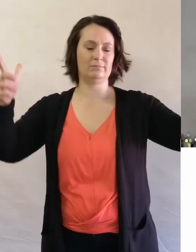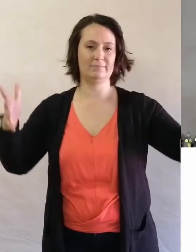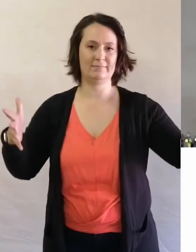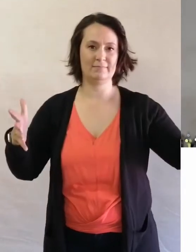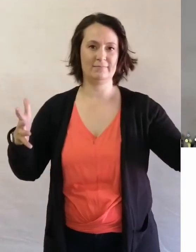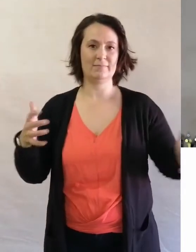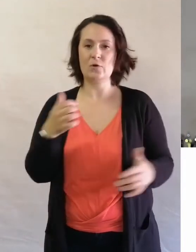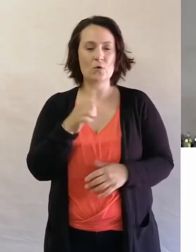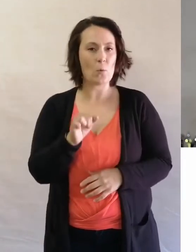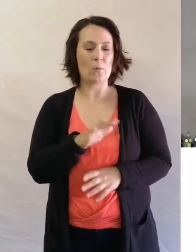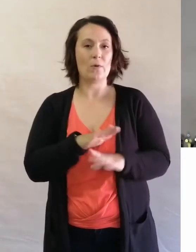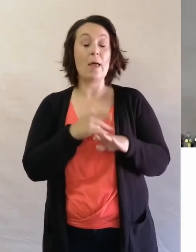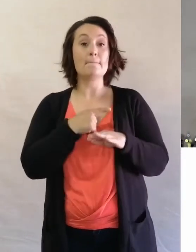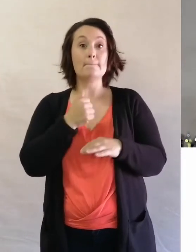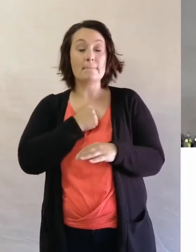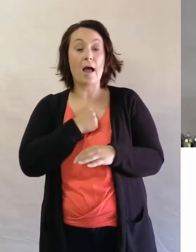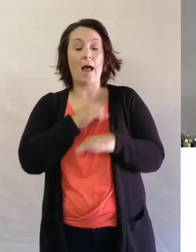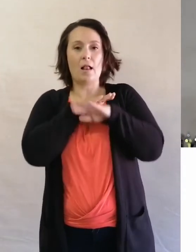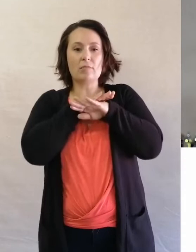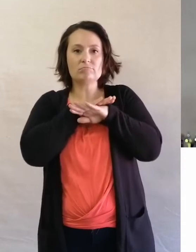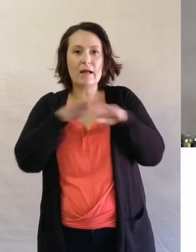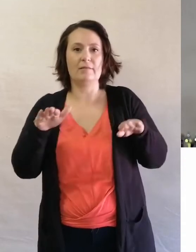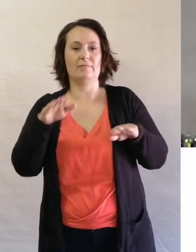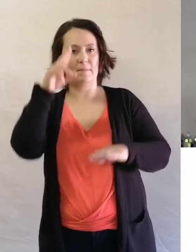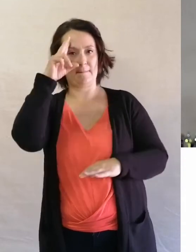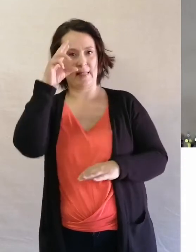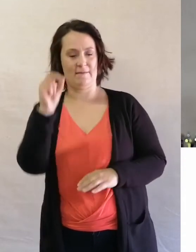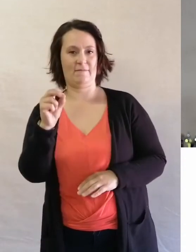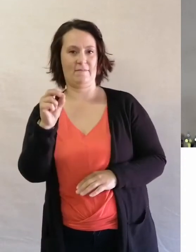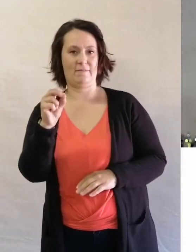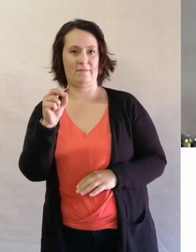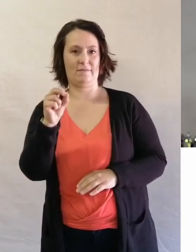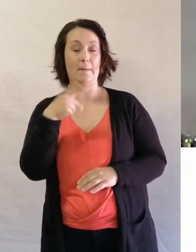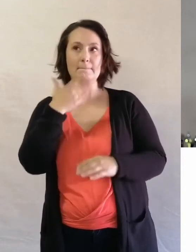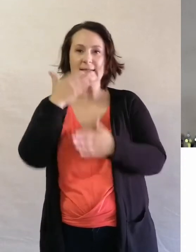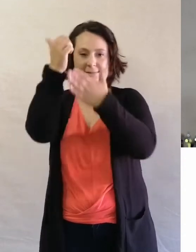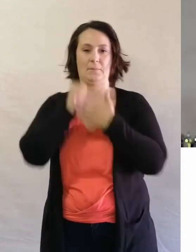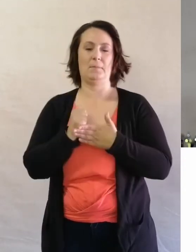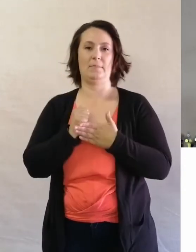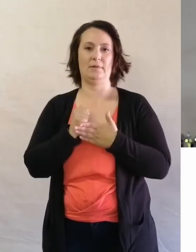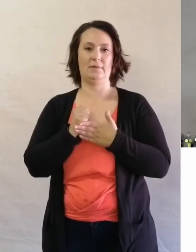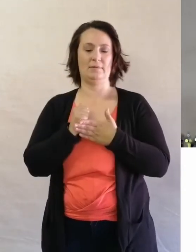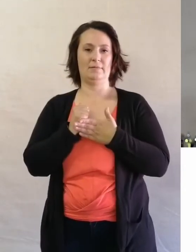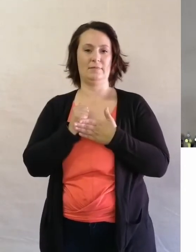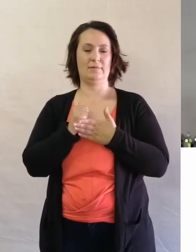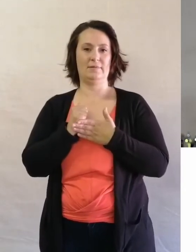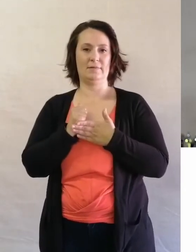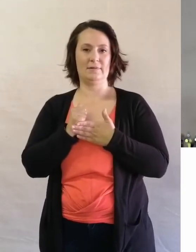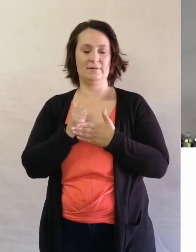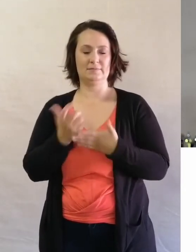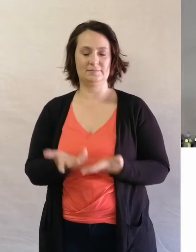says, help me in my unbelief. You know, we live like that. Why can't we live like that spiritually? I